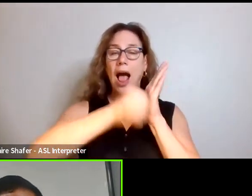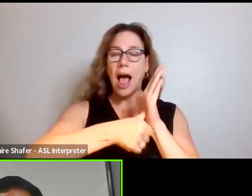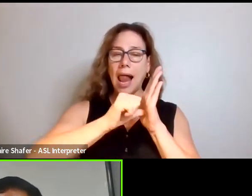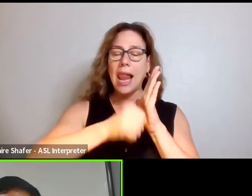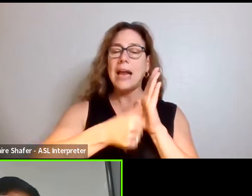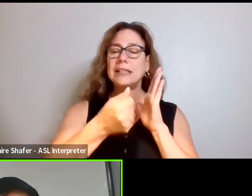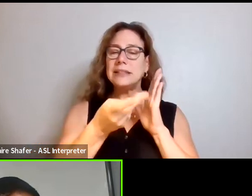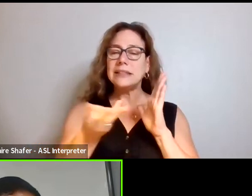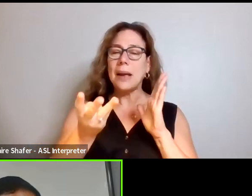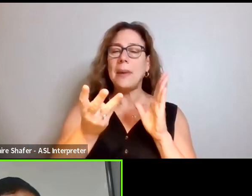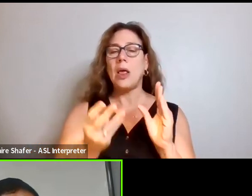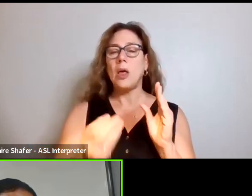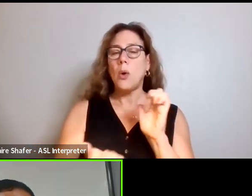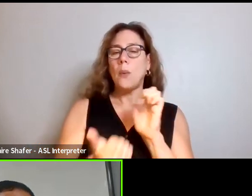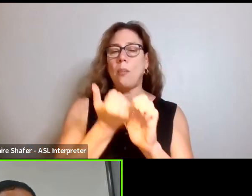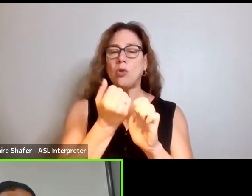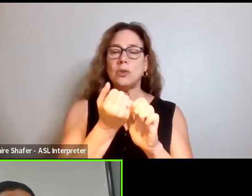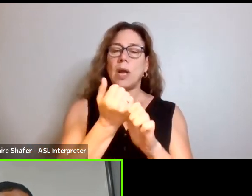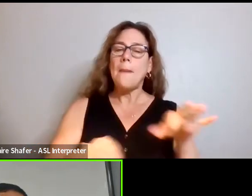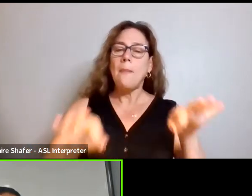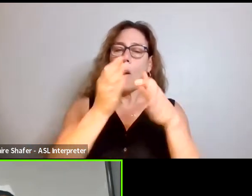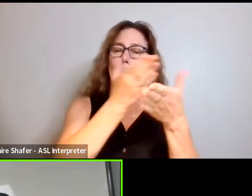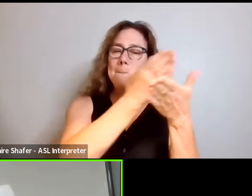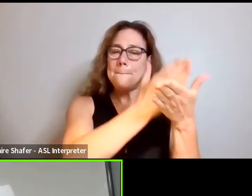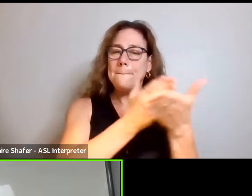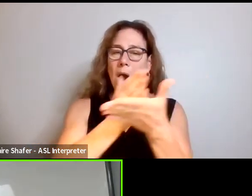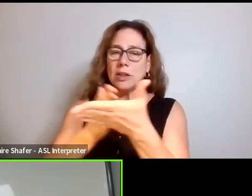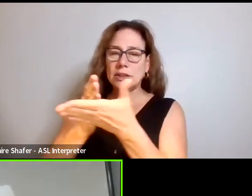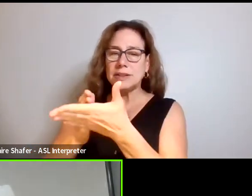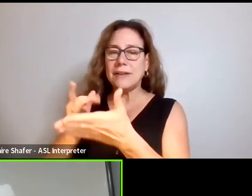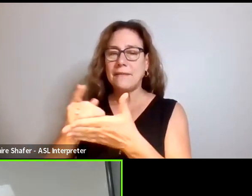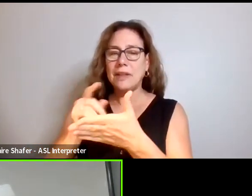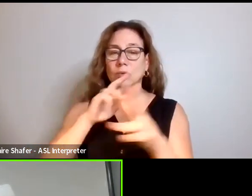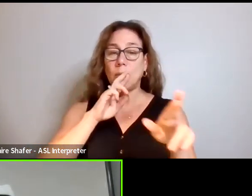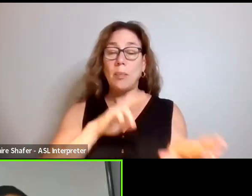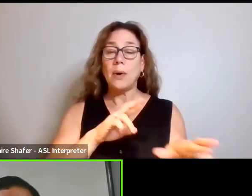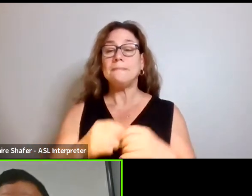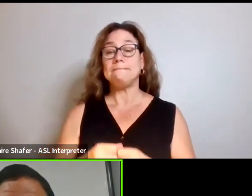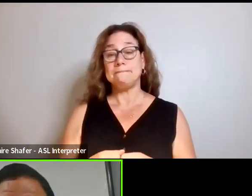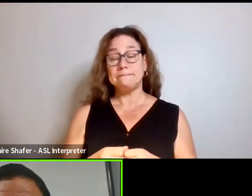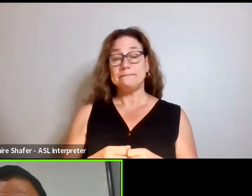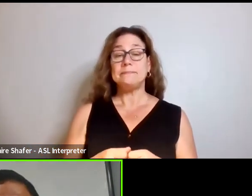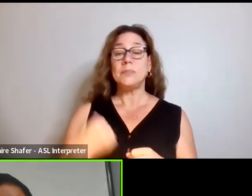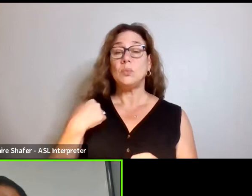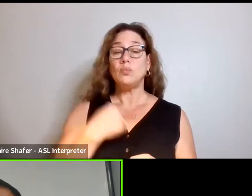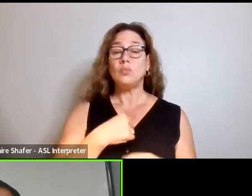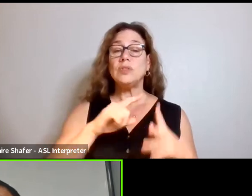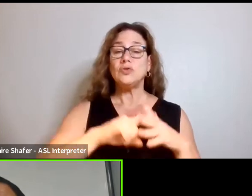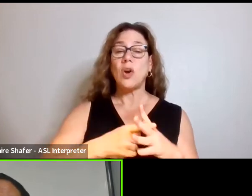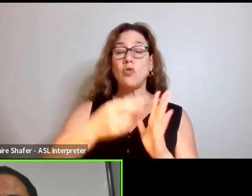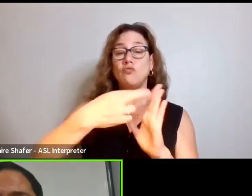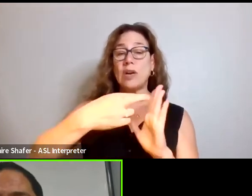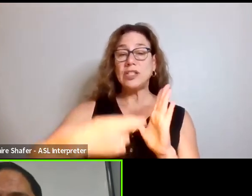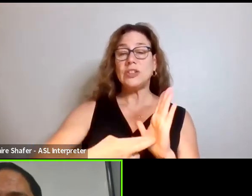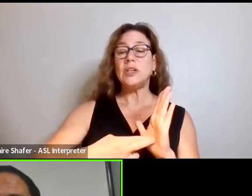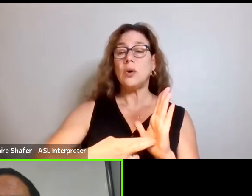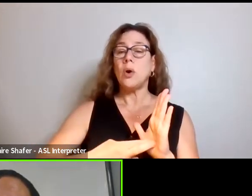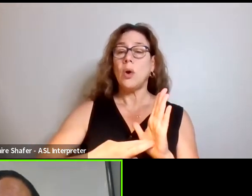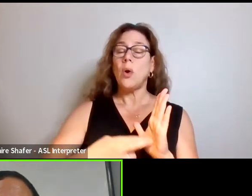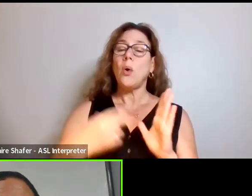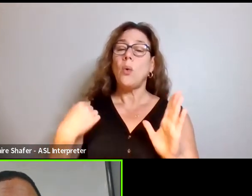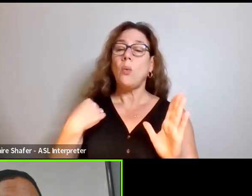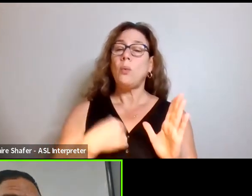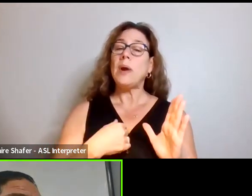important elements of this report. So we started our registration with a significant influx of